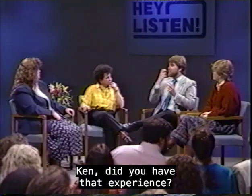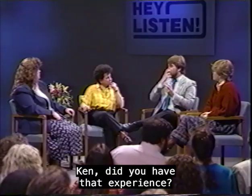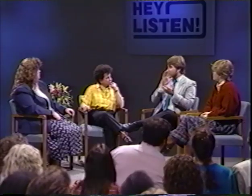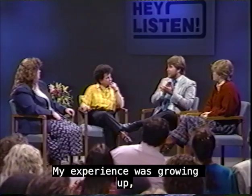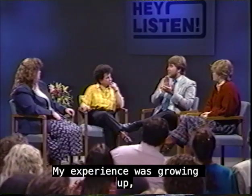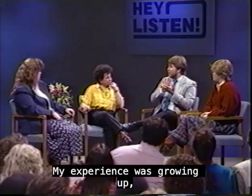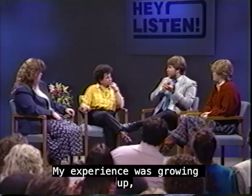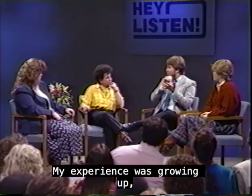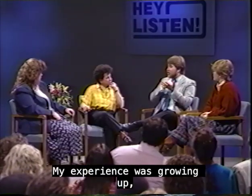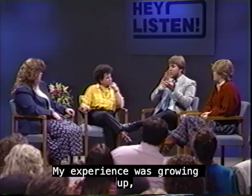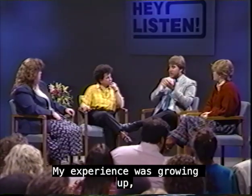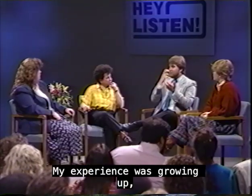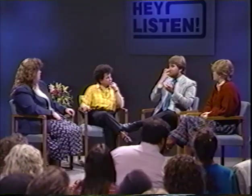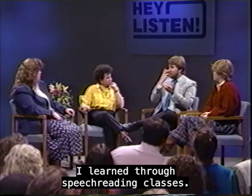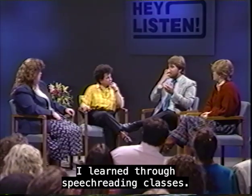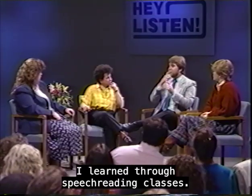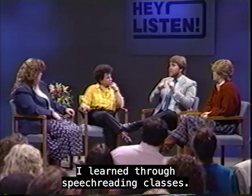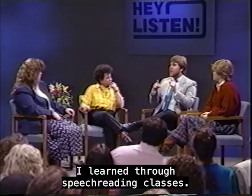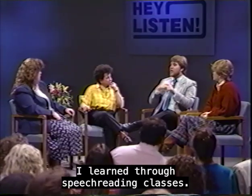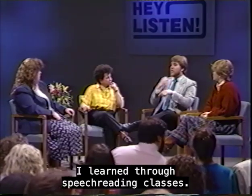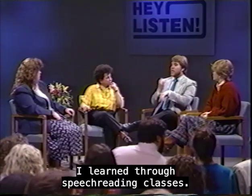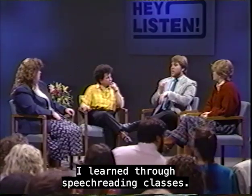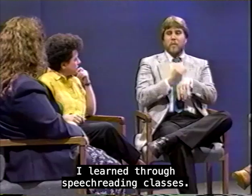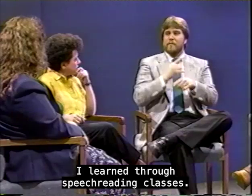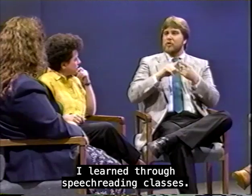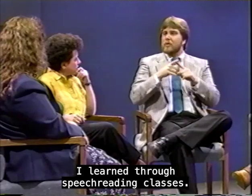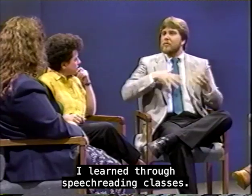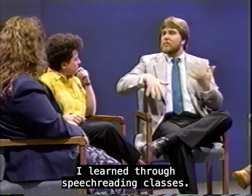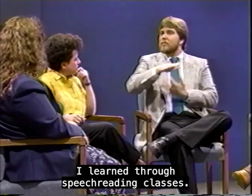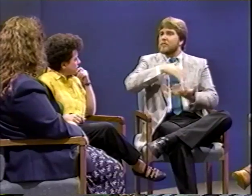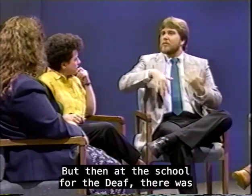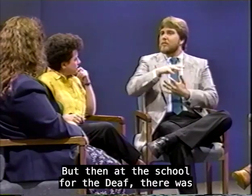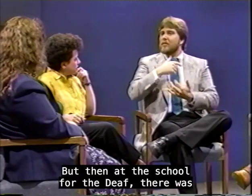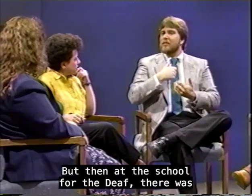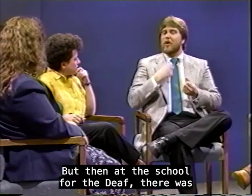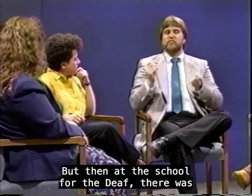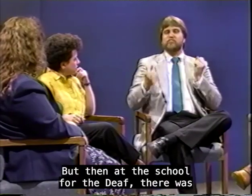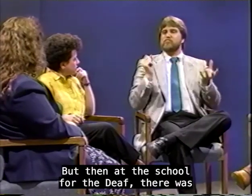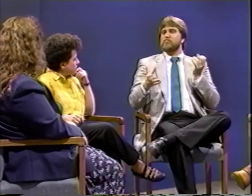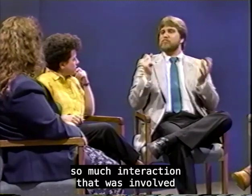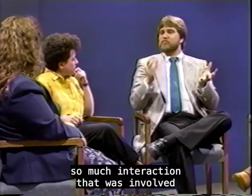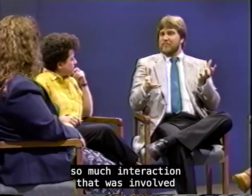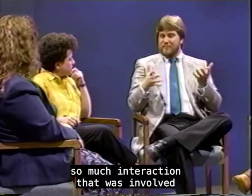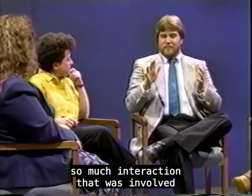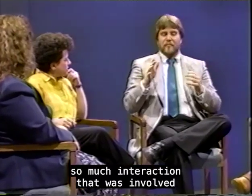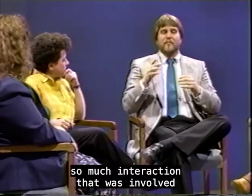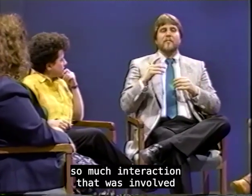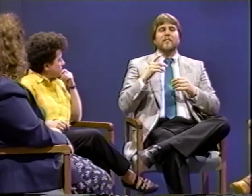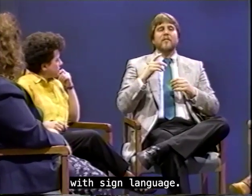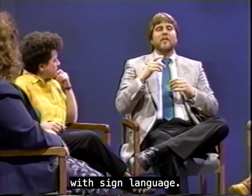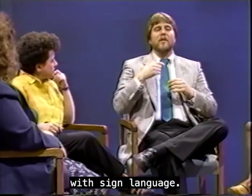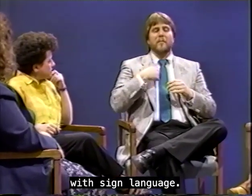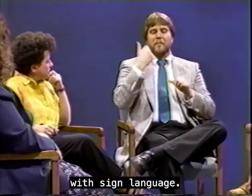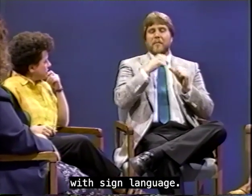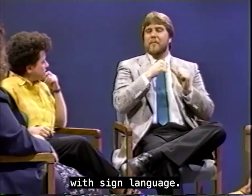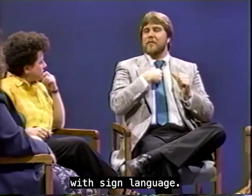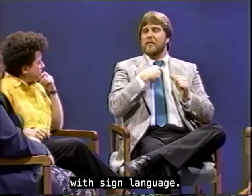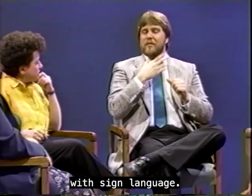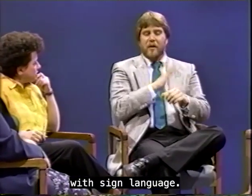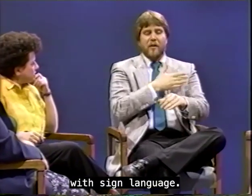experience? My experience was growing up, I learned through speech reading classes, but then at the school for the deaf, there was so much interaction that was involved with sign language.